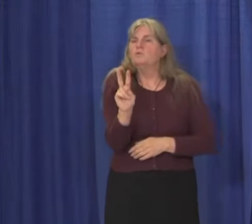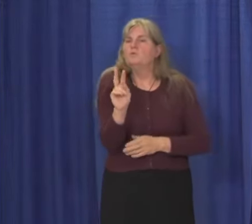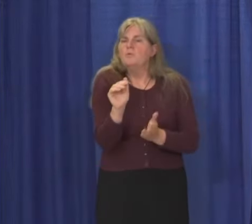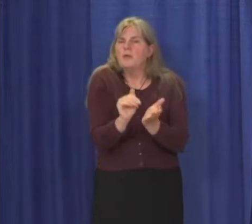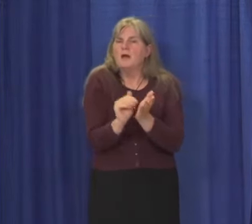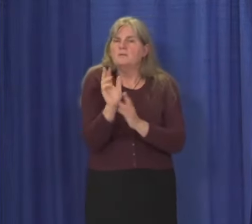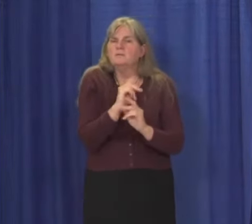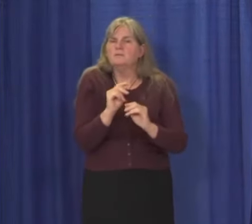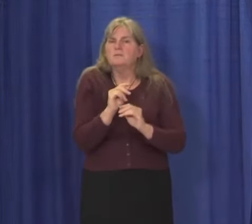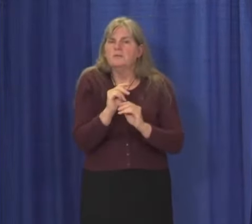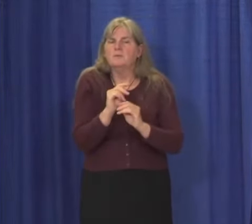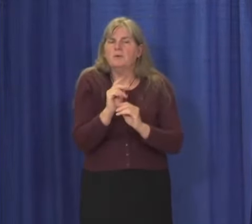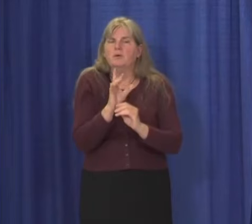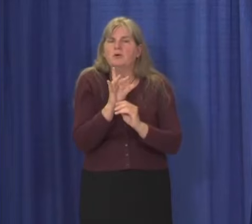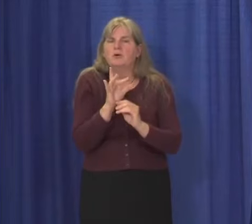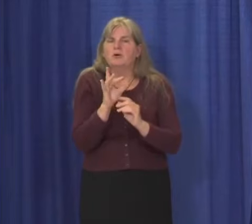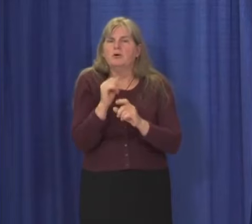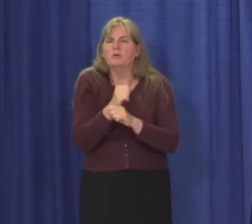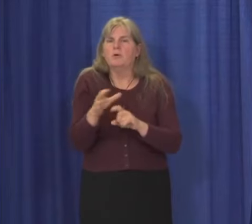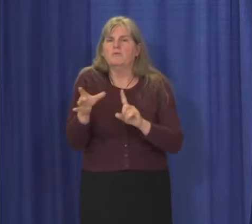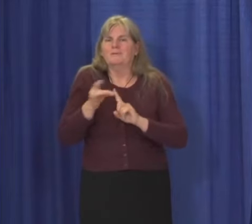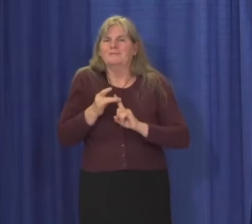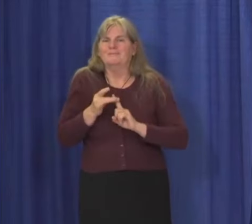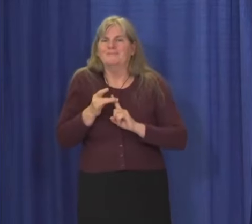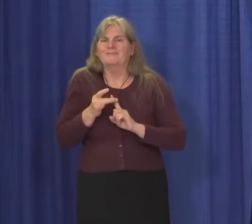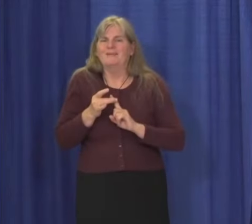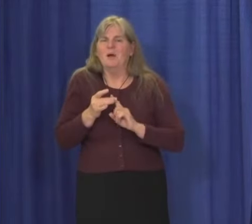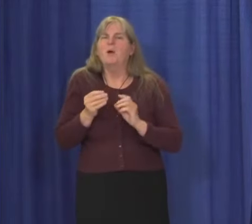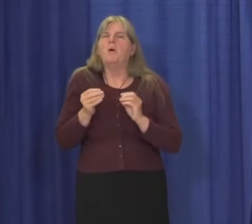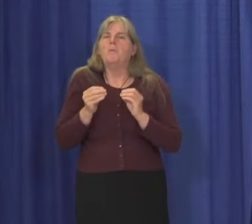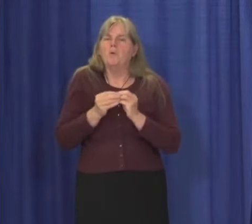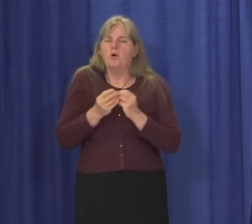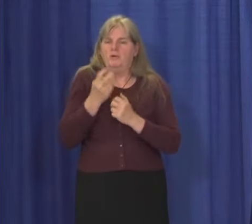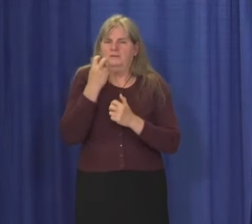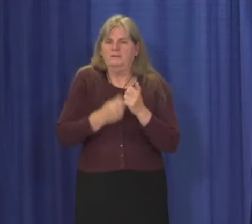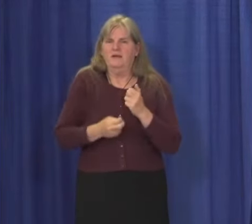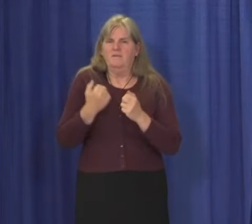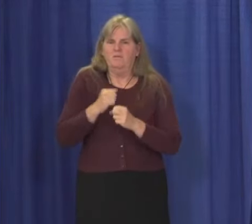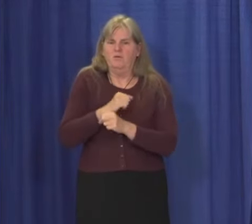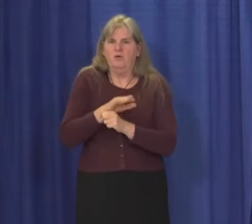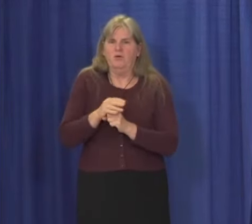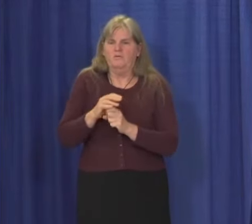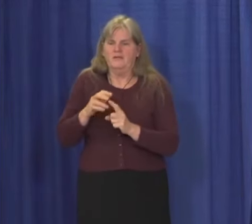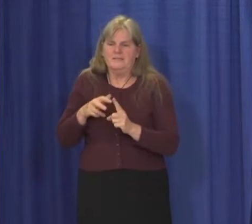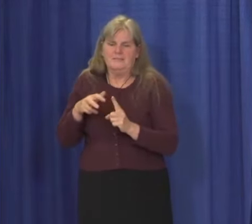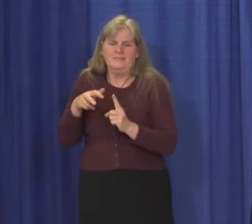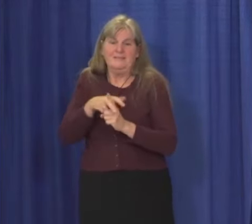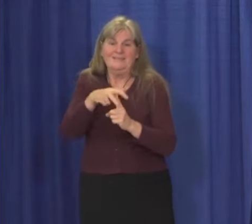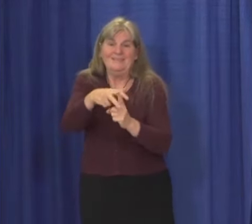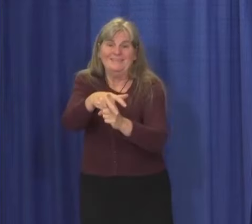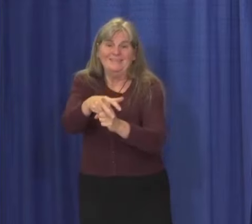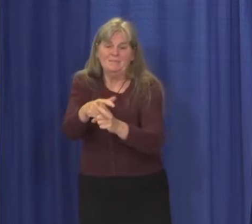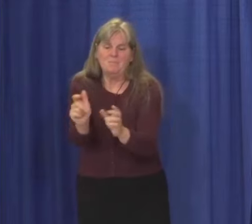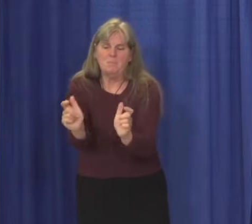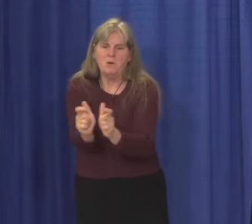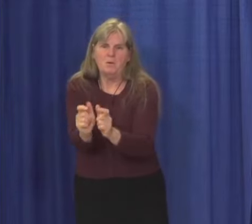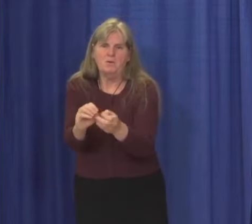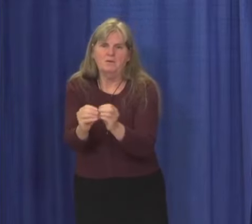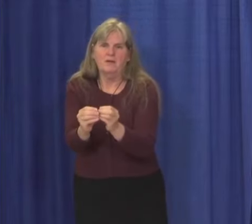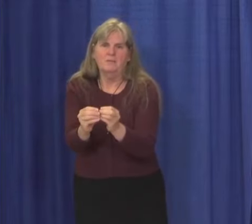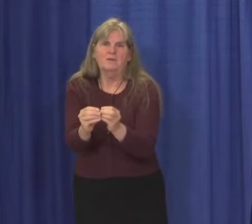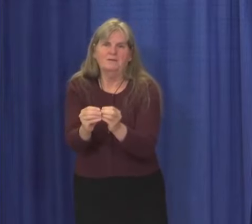susceptible. You can get the idea how much harder it would be for the virus to overwhelm us again if the pool were that small.